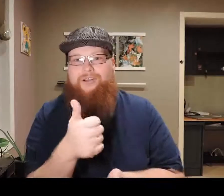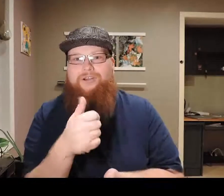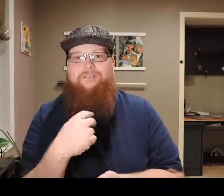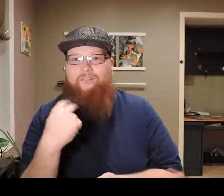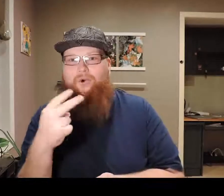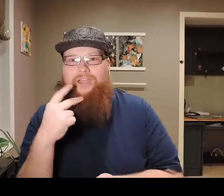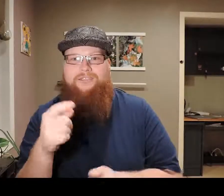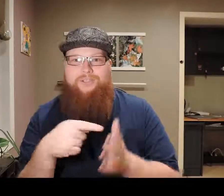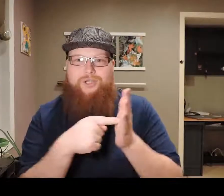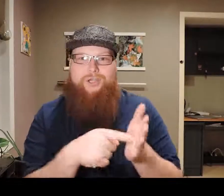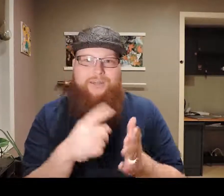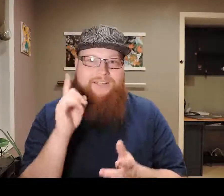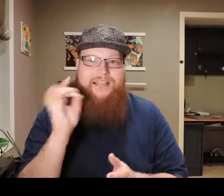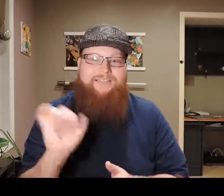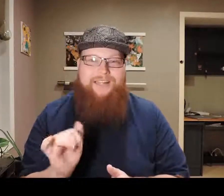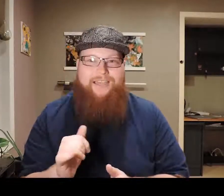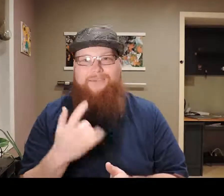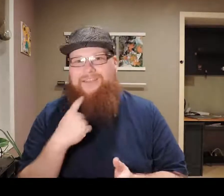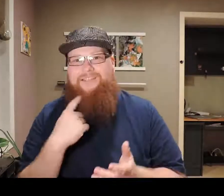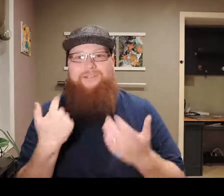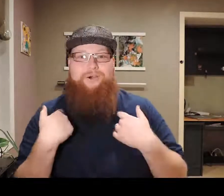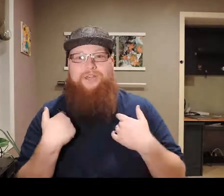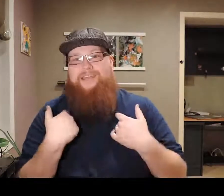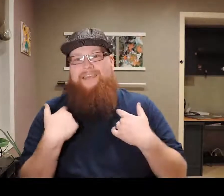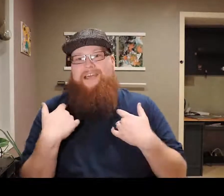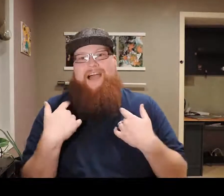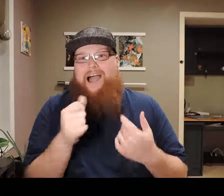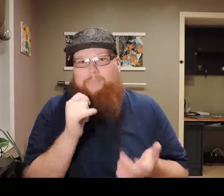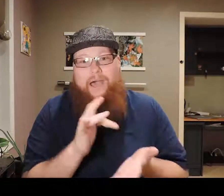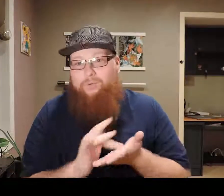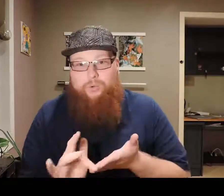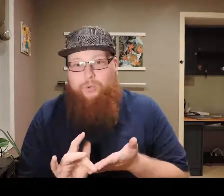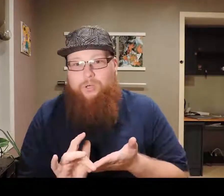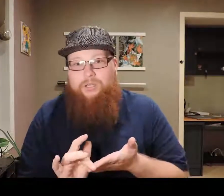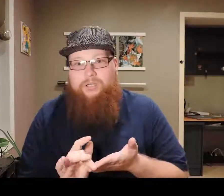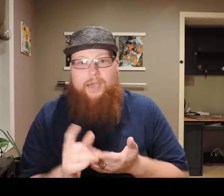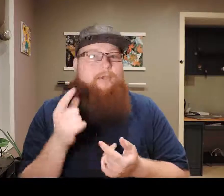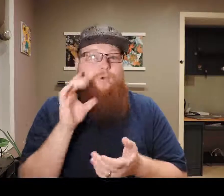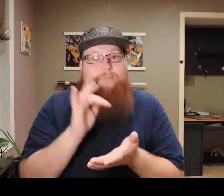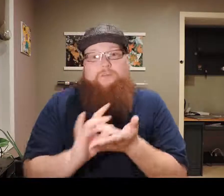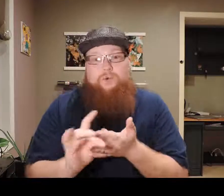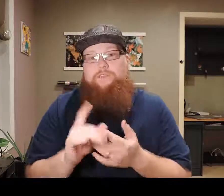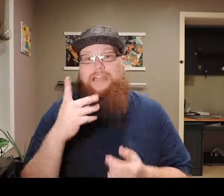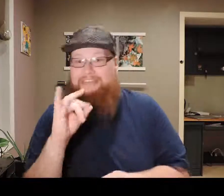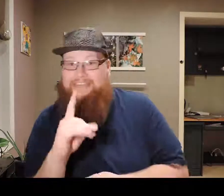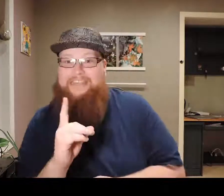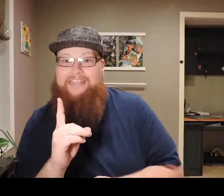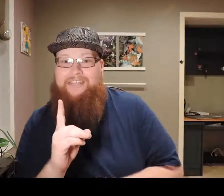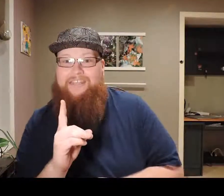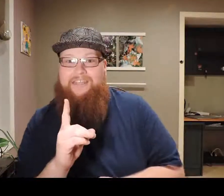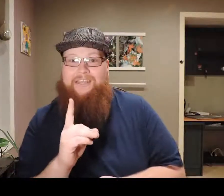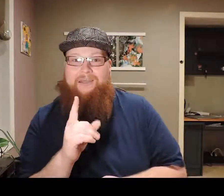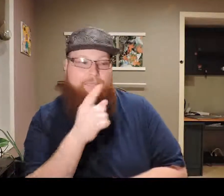another voice to show you what it sounds like because, I'm not rude. I mean, it wouldn't be rude if I did it,